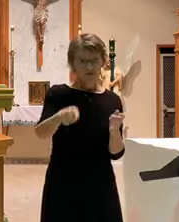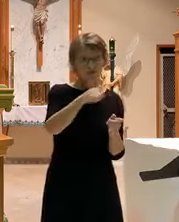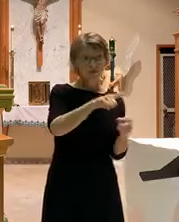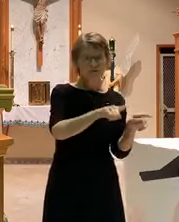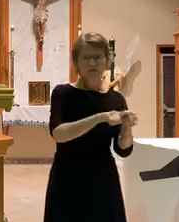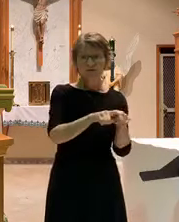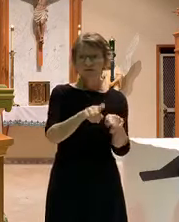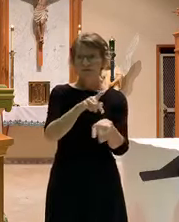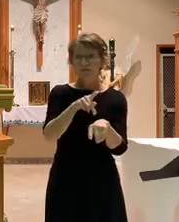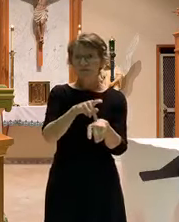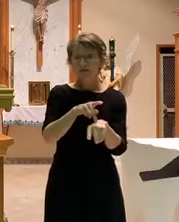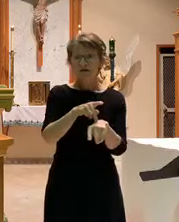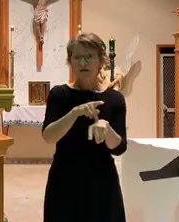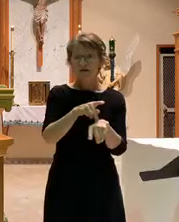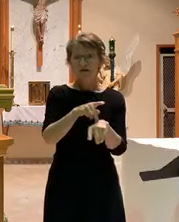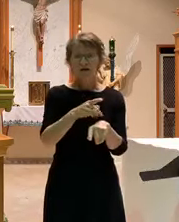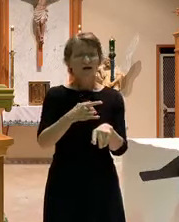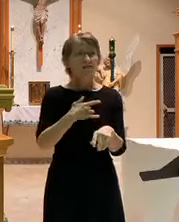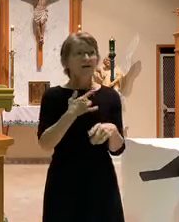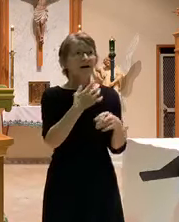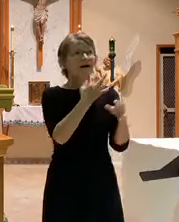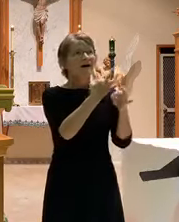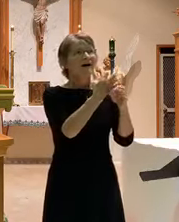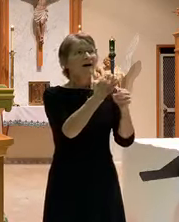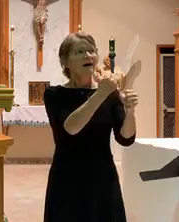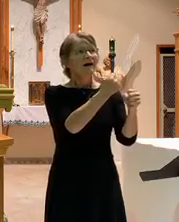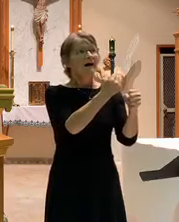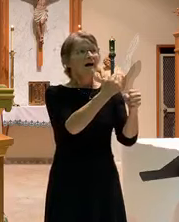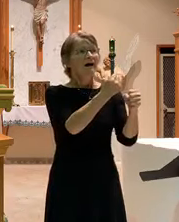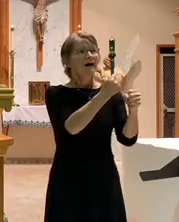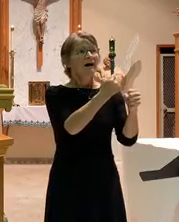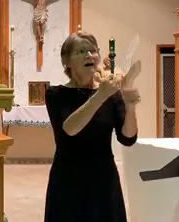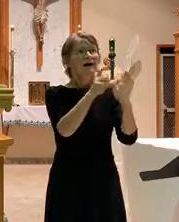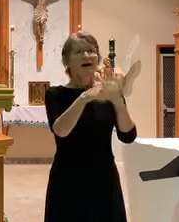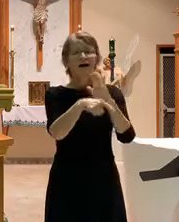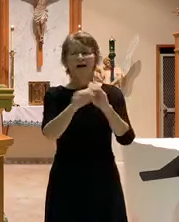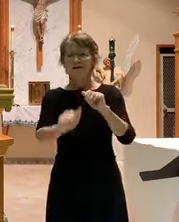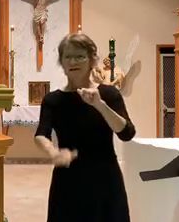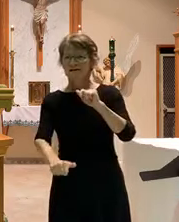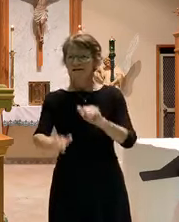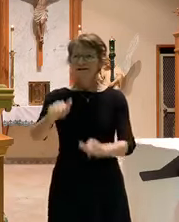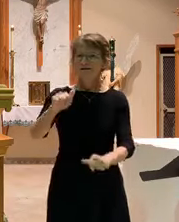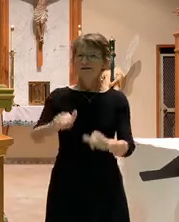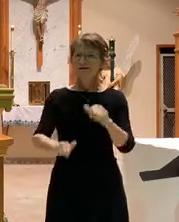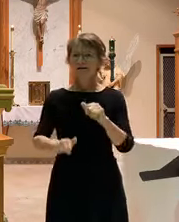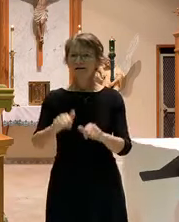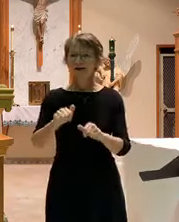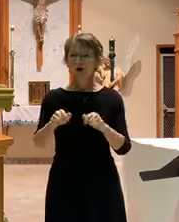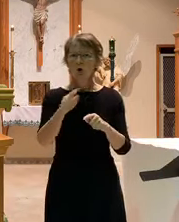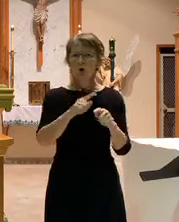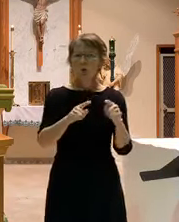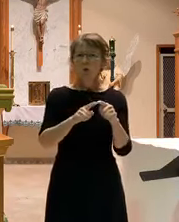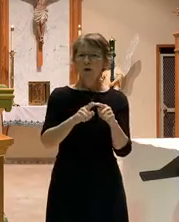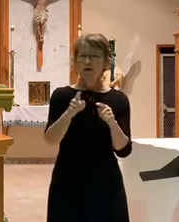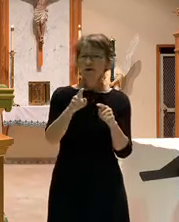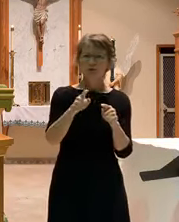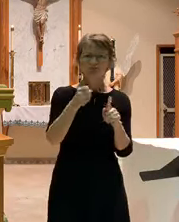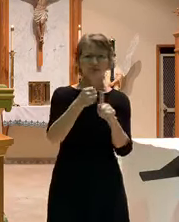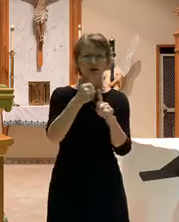Christ is always close to us in our storms, asking us to believe in him. In his words to